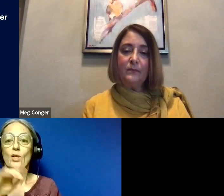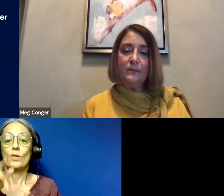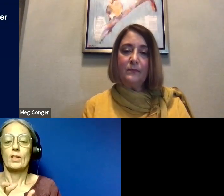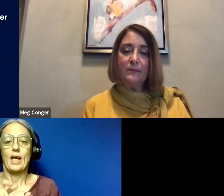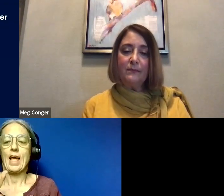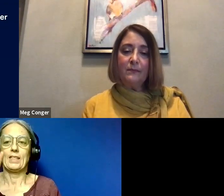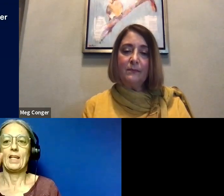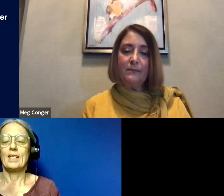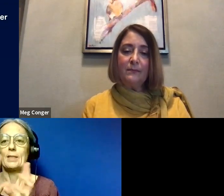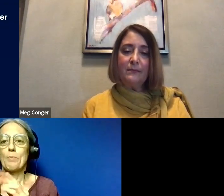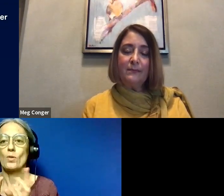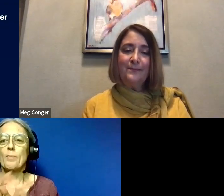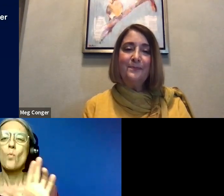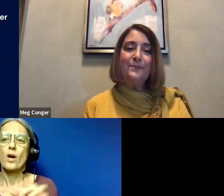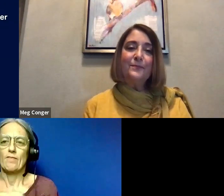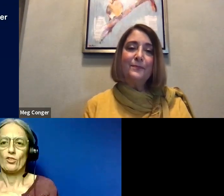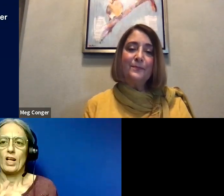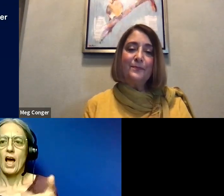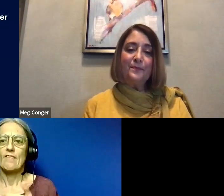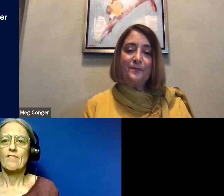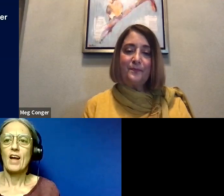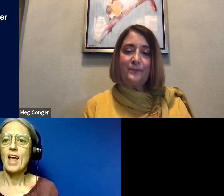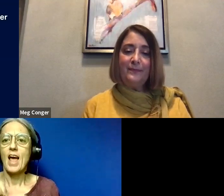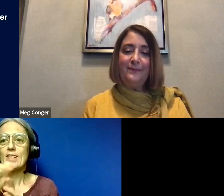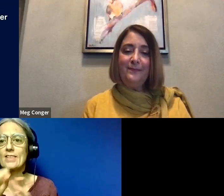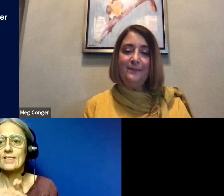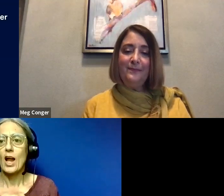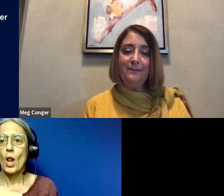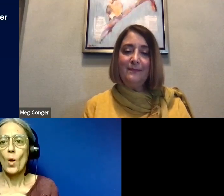wonderful training that I would also invite any state or local government